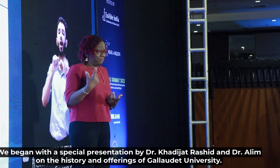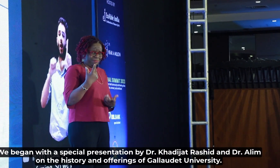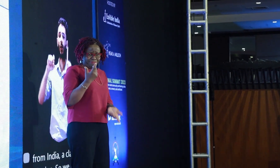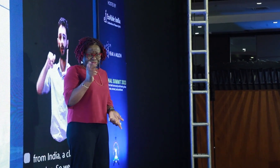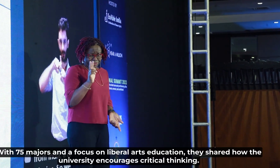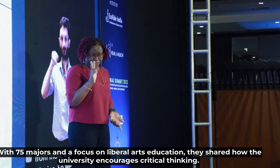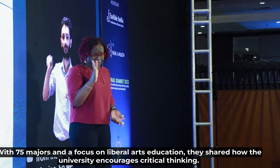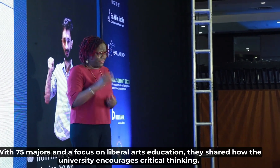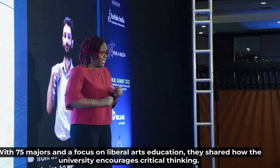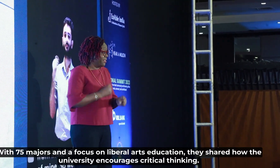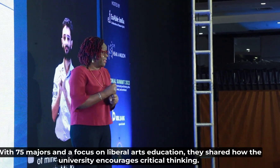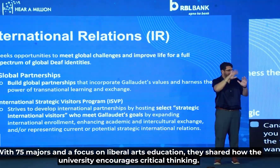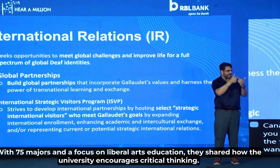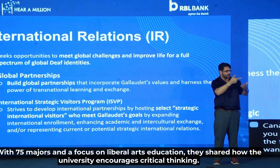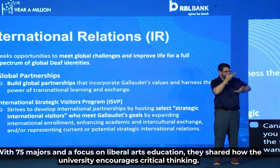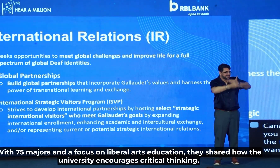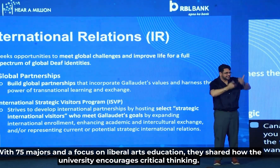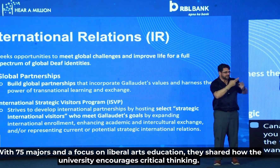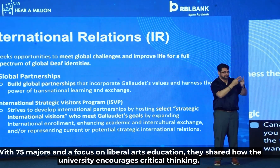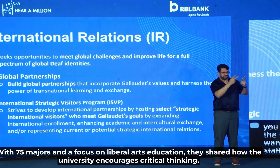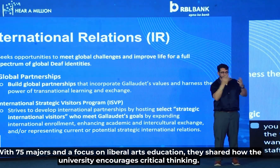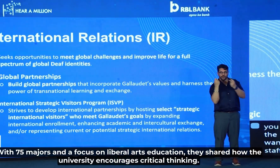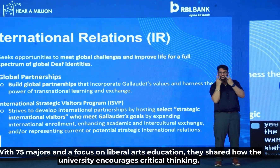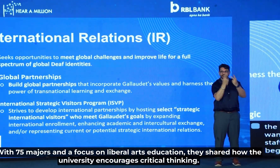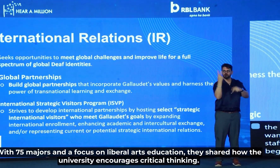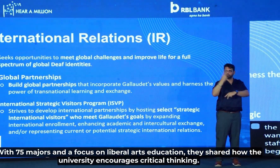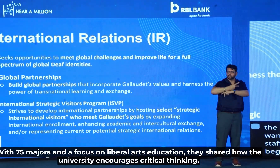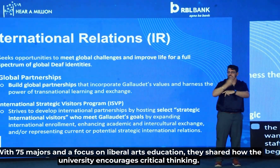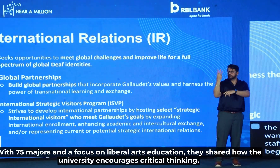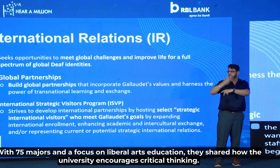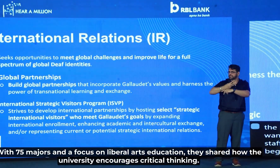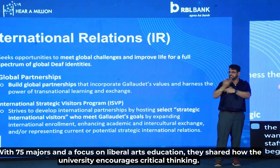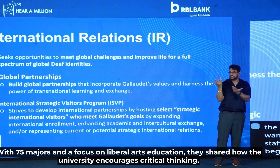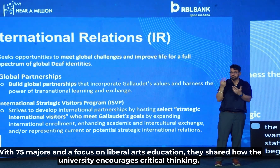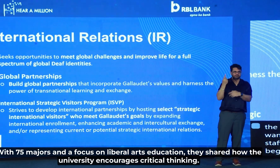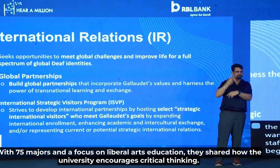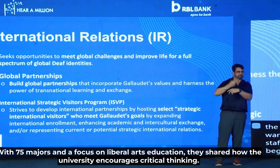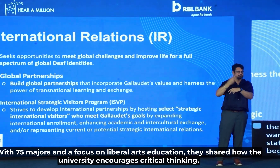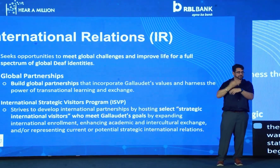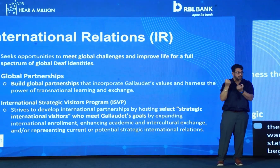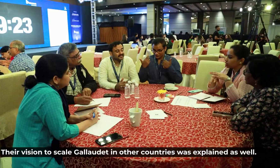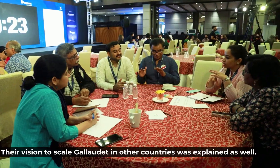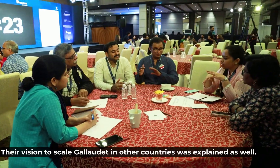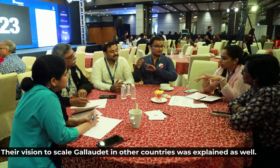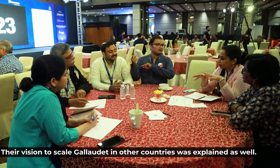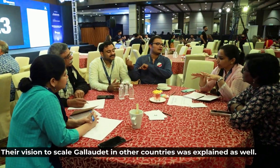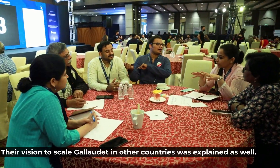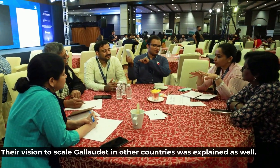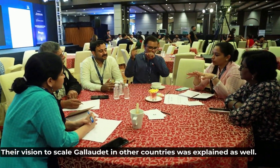University. With 75 majors and a focus on liberal arts education, they shared how the university encourages critical